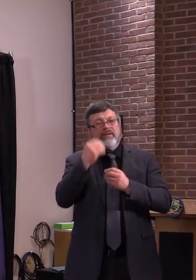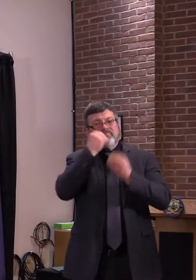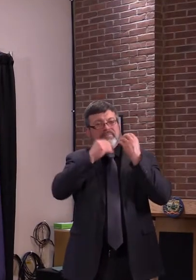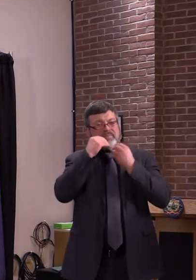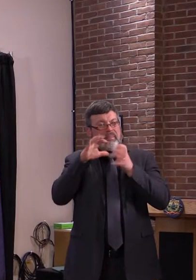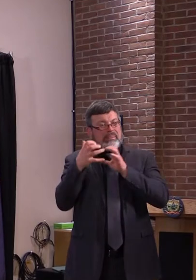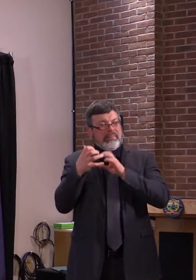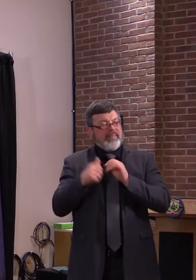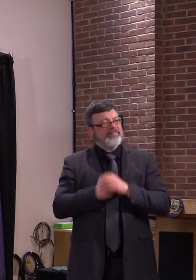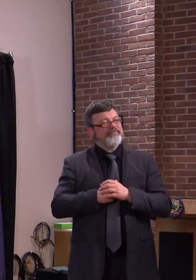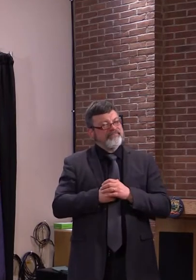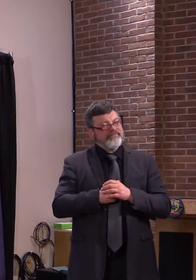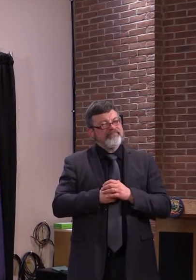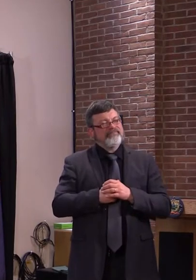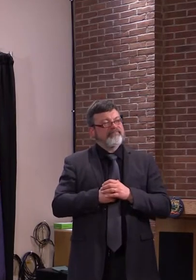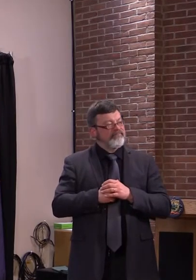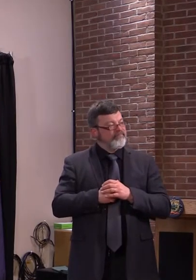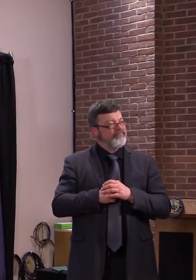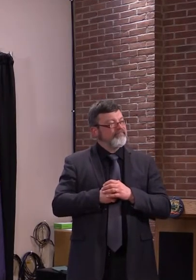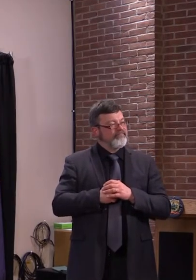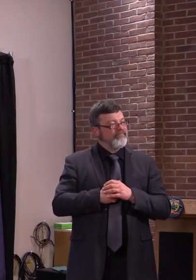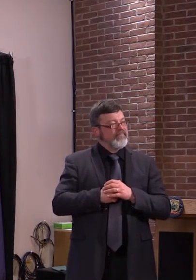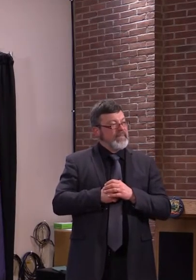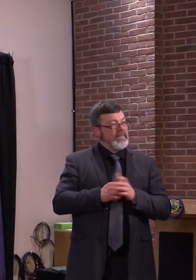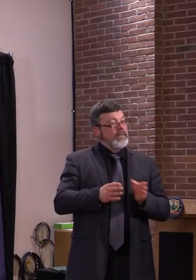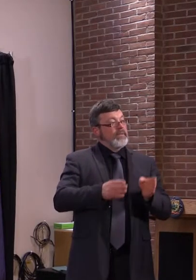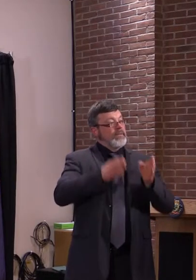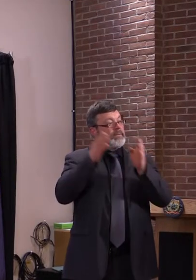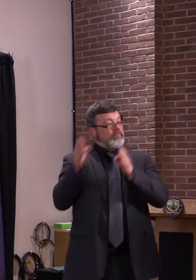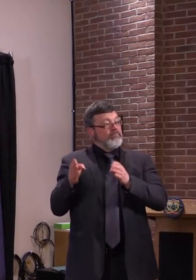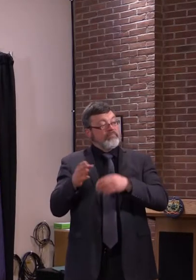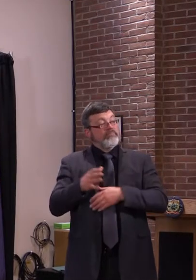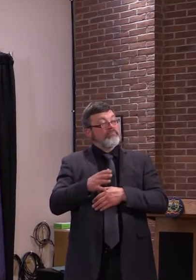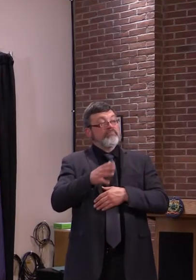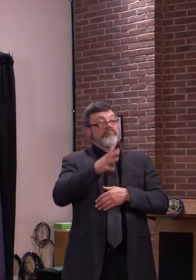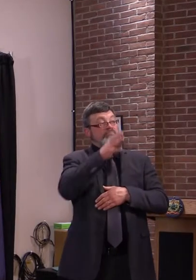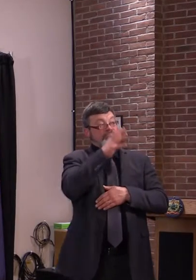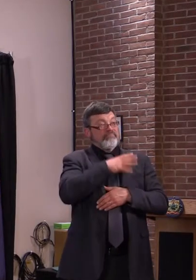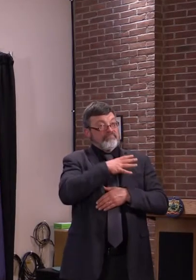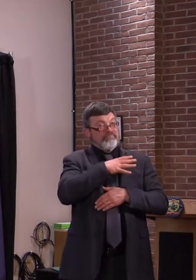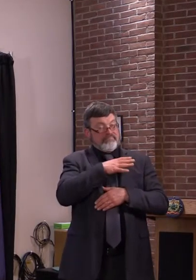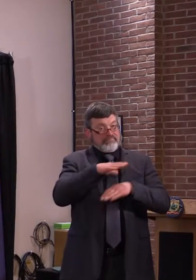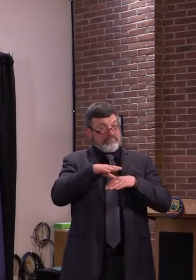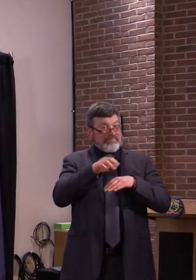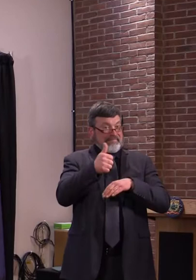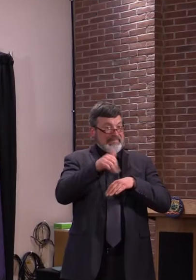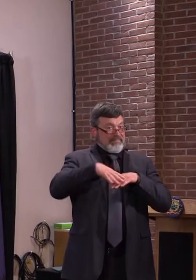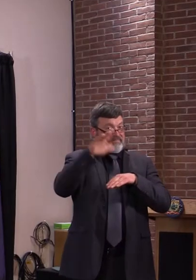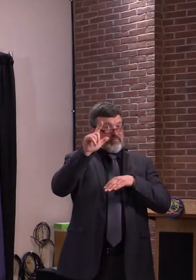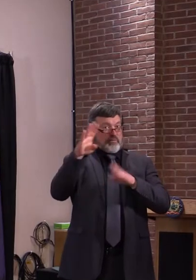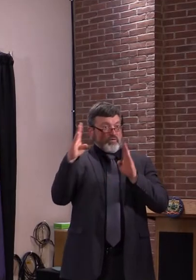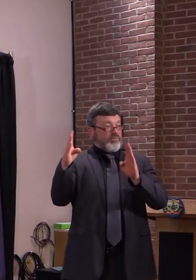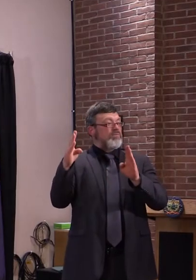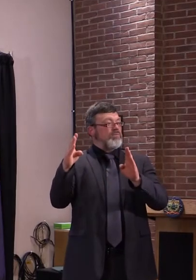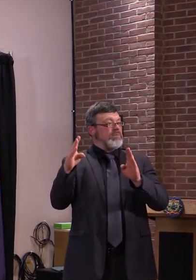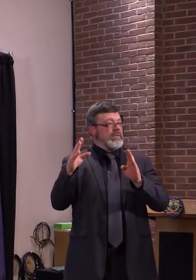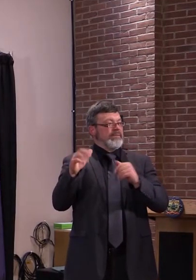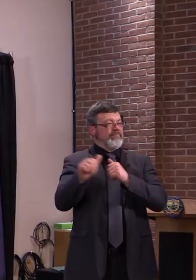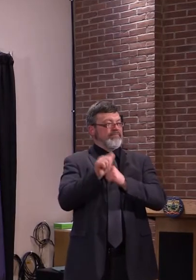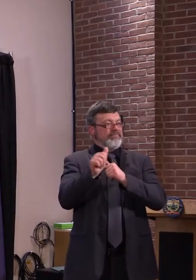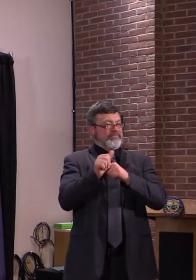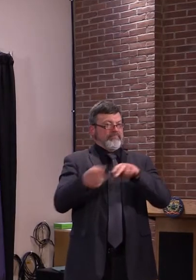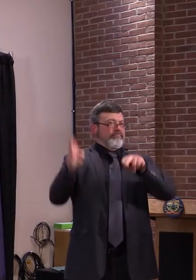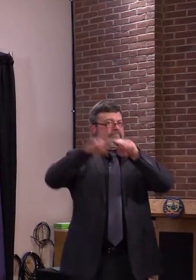also indicates higher rates for females 10 to 24 than other age groups for emergency department